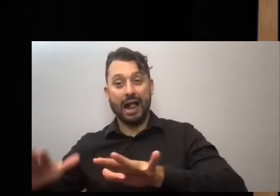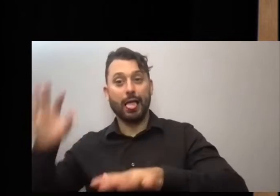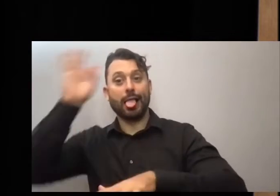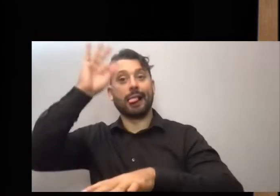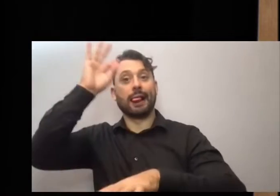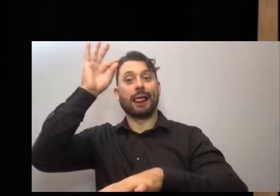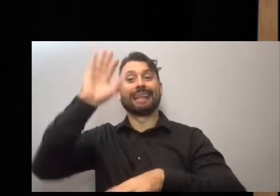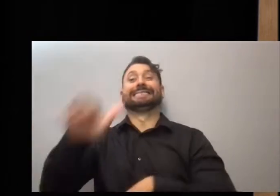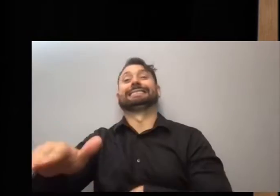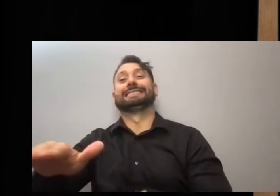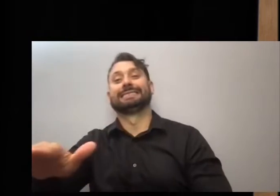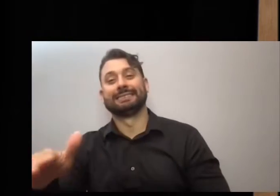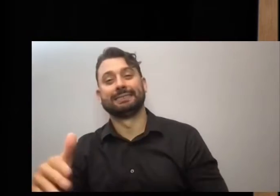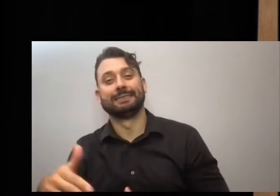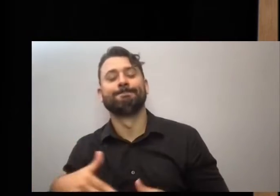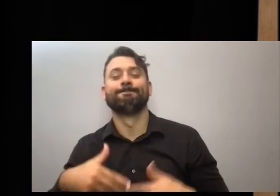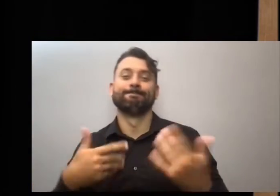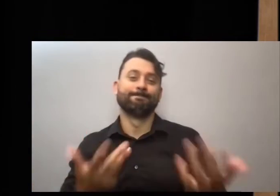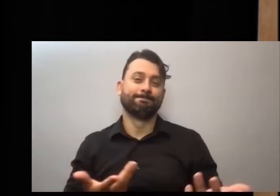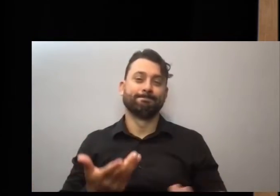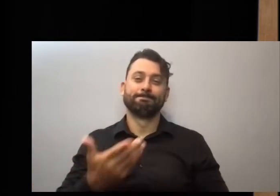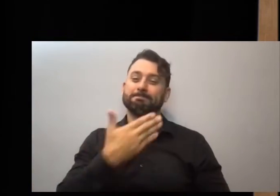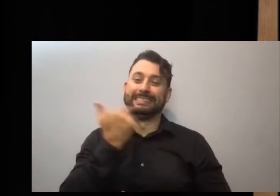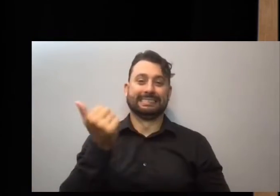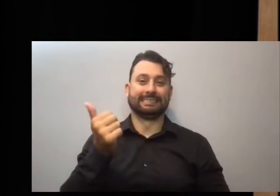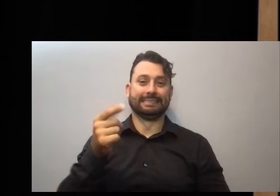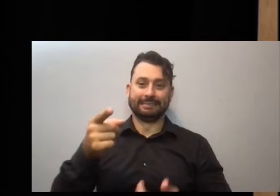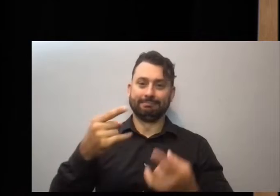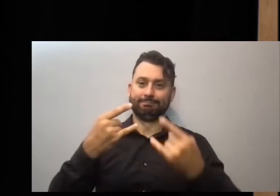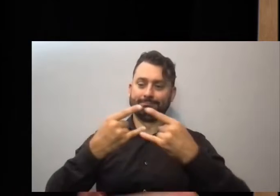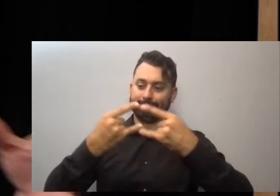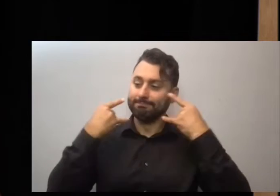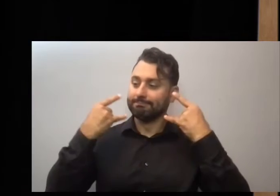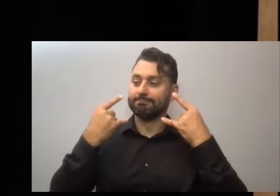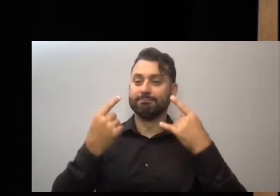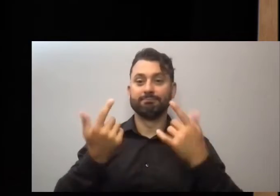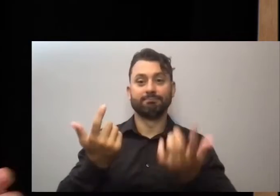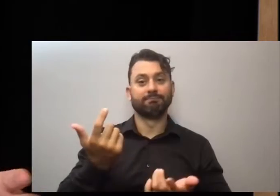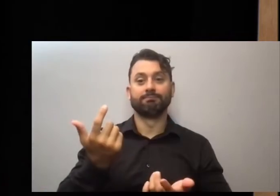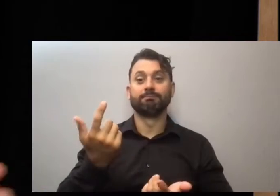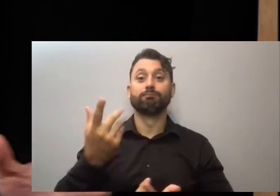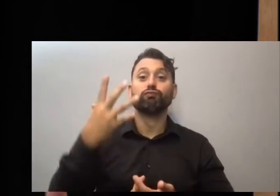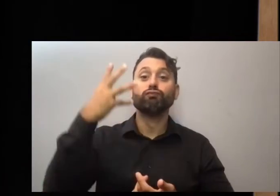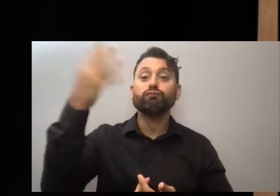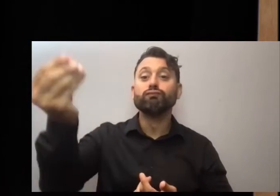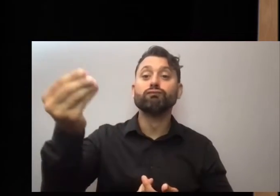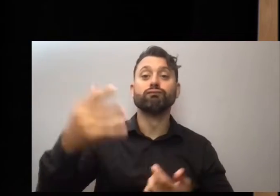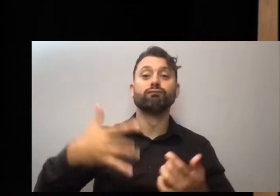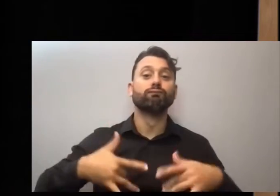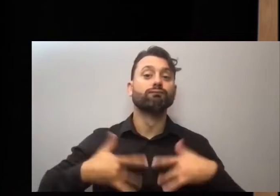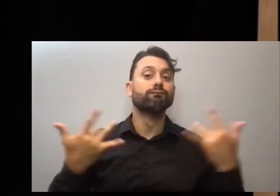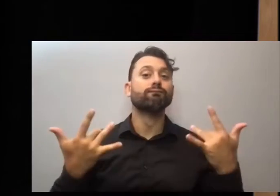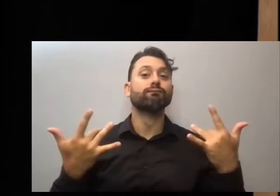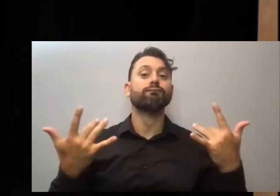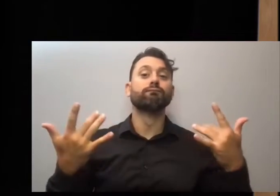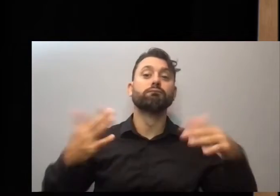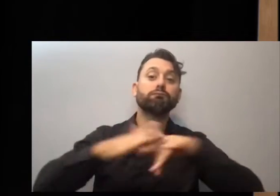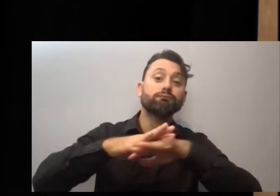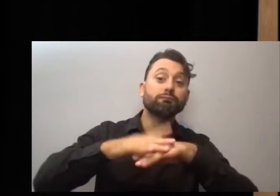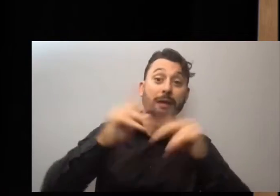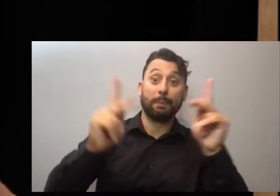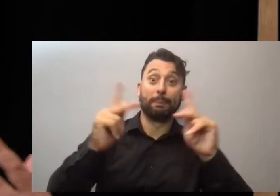wearing a mask is if you're outdoors at a large event where there's a lot of people right on top of one another,